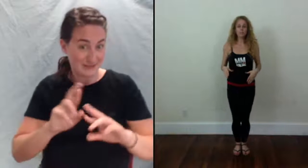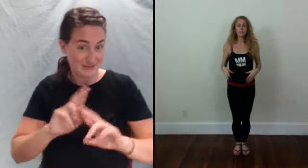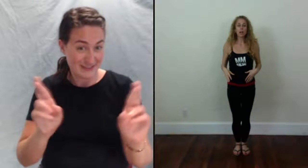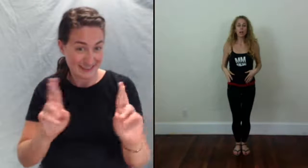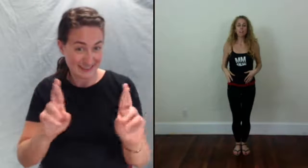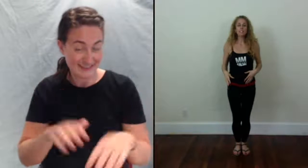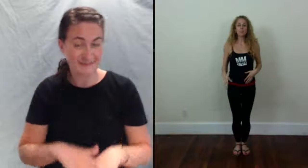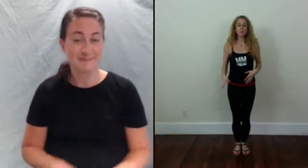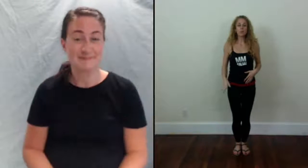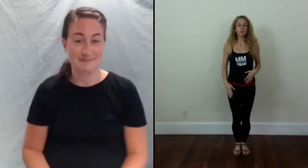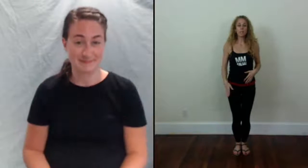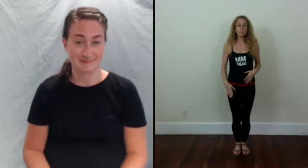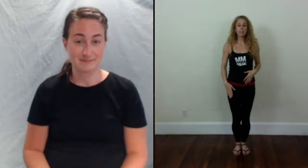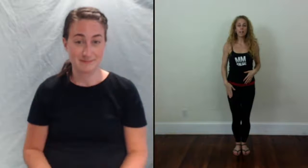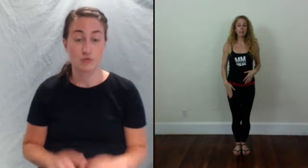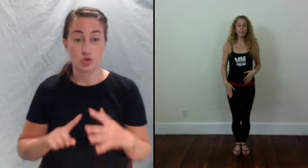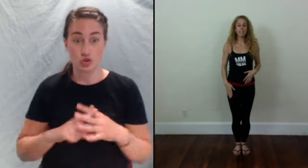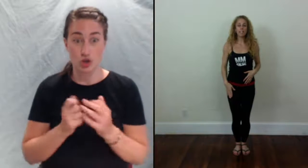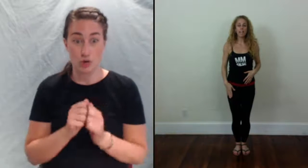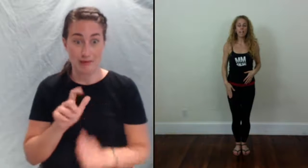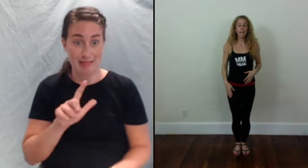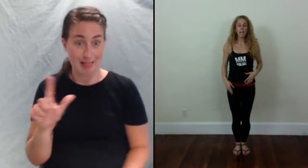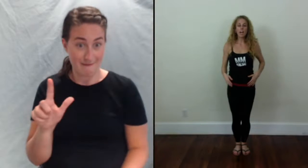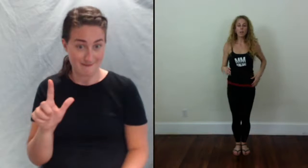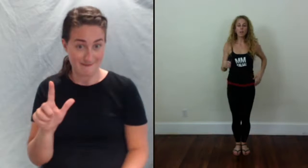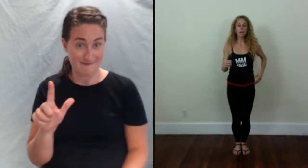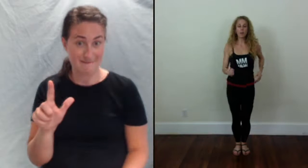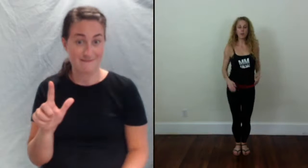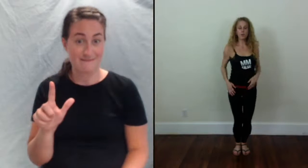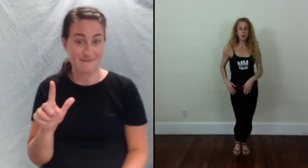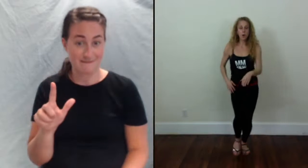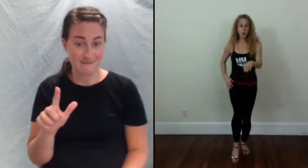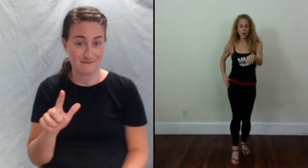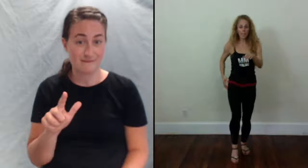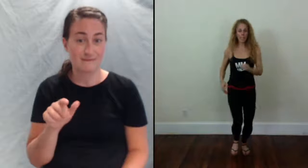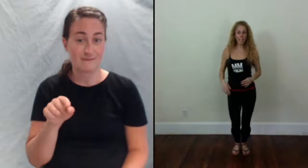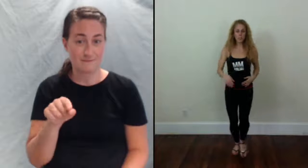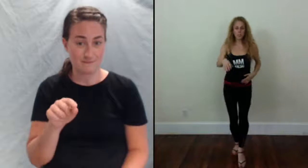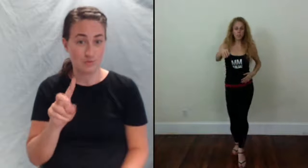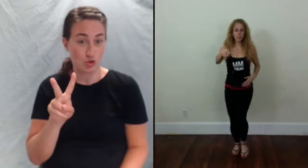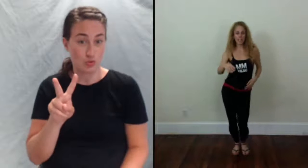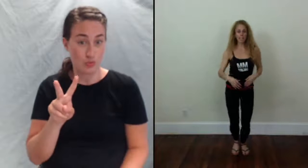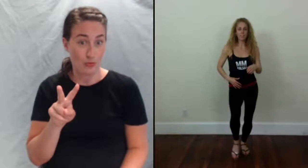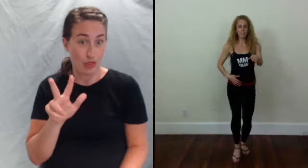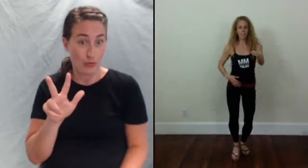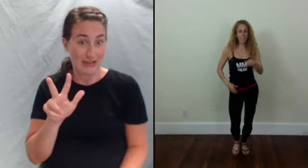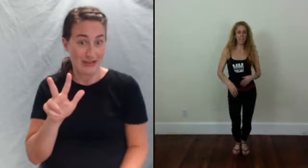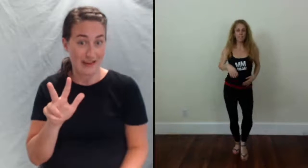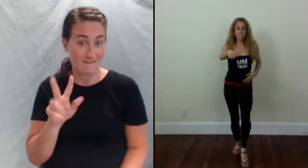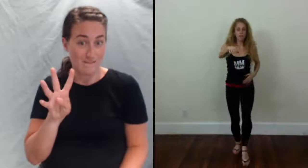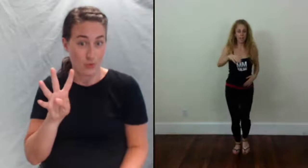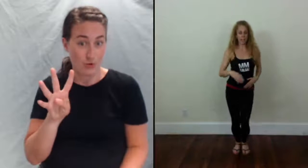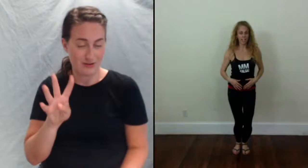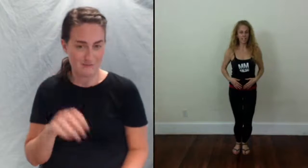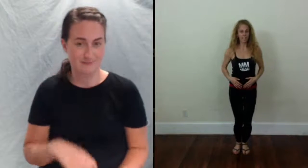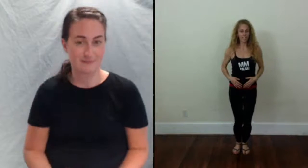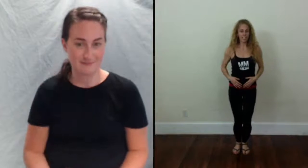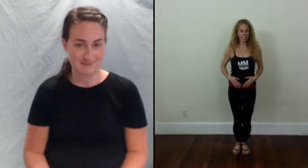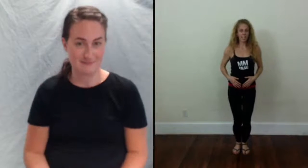together. All right? Starting with your left leg, my right leg. And we go. 1 and 2 and 3 and